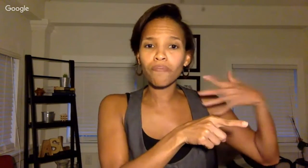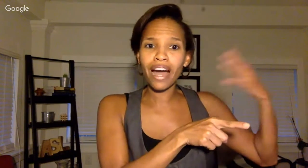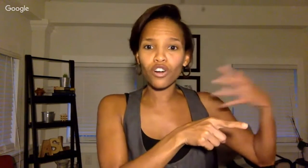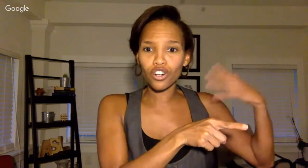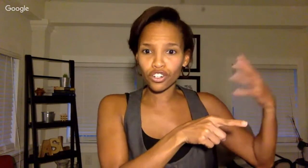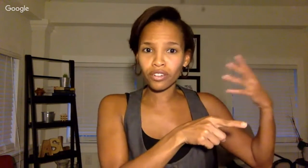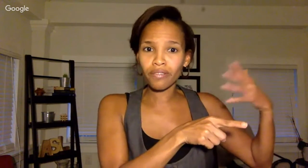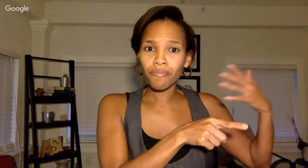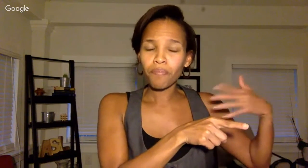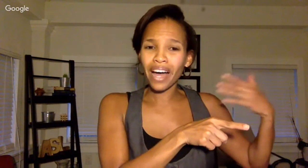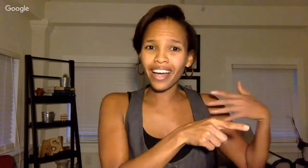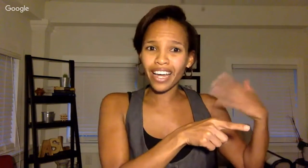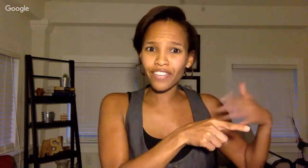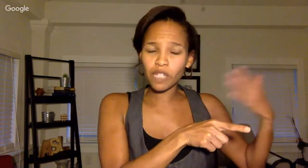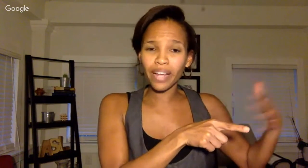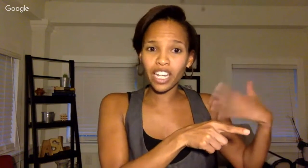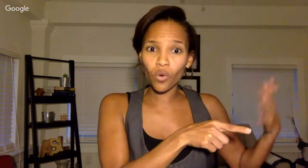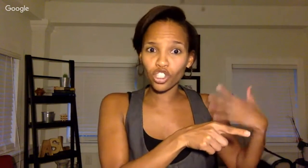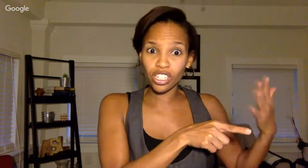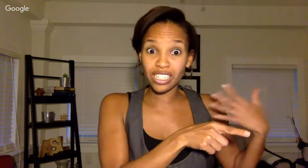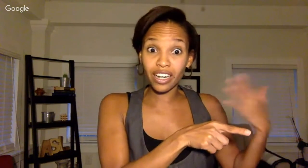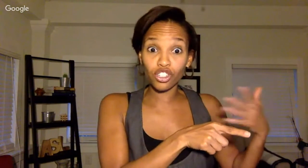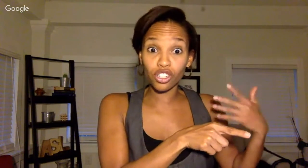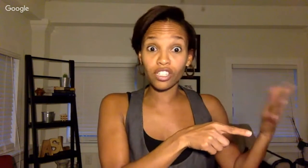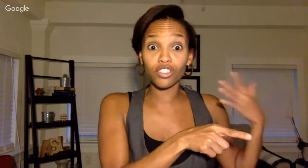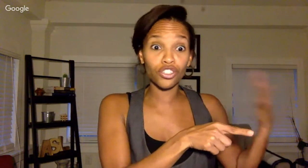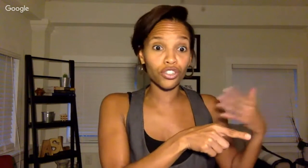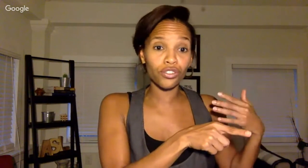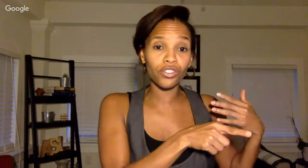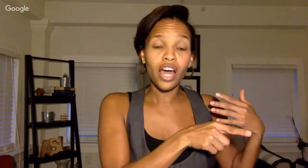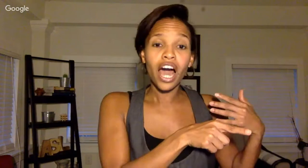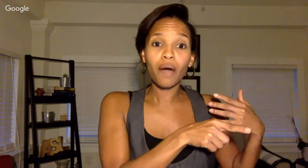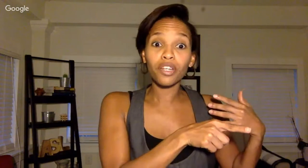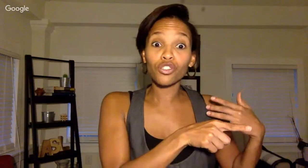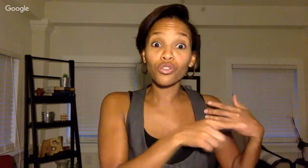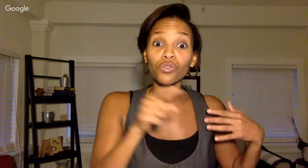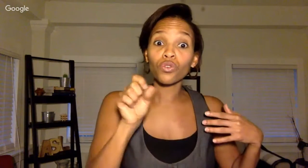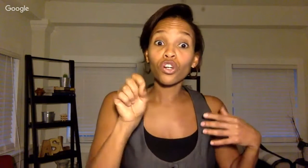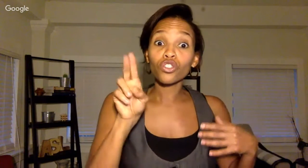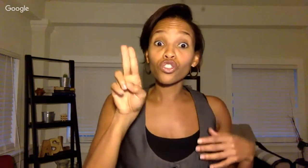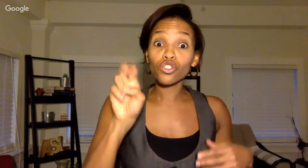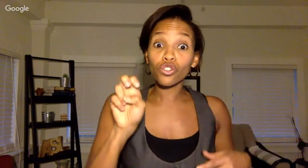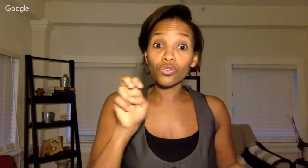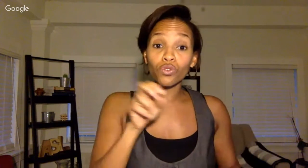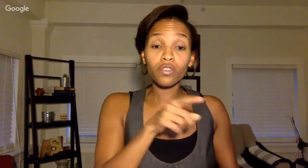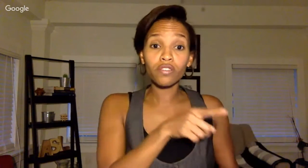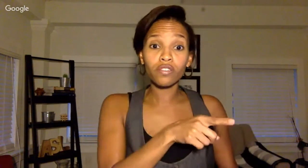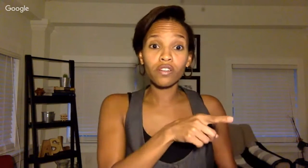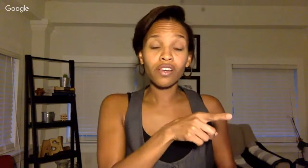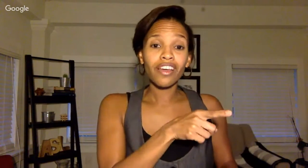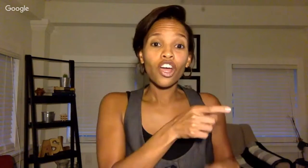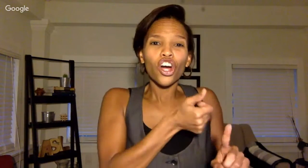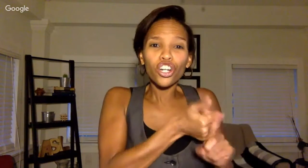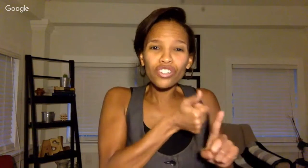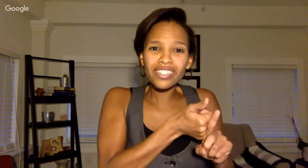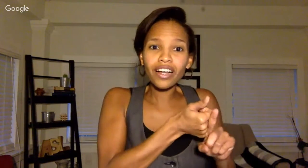about her by kind of explaining what she does, she's the nurse, I'm gonna do Sue,